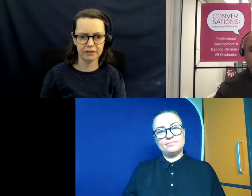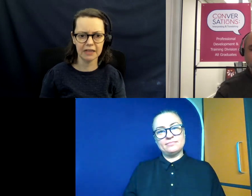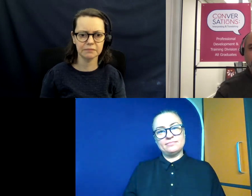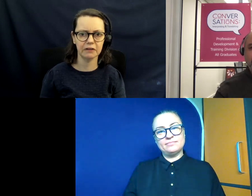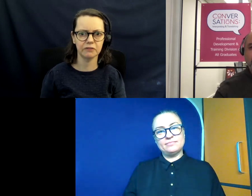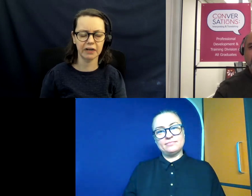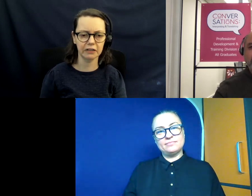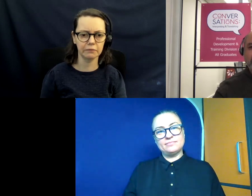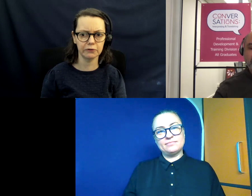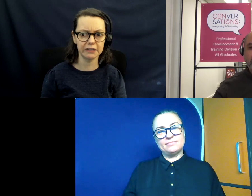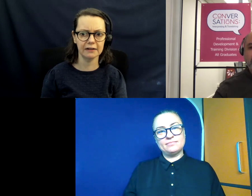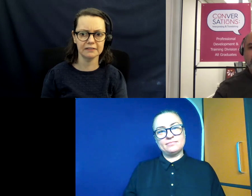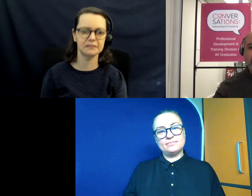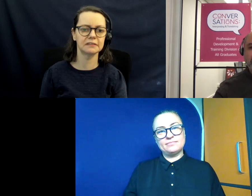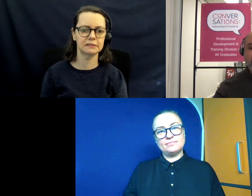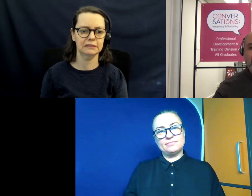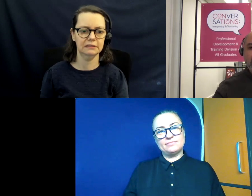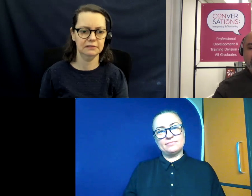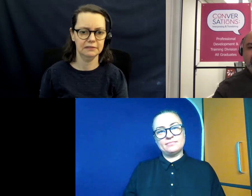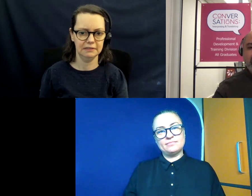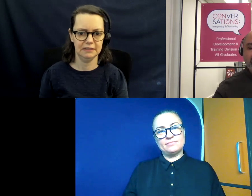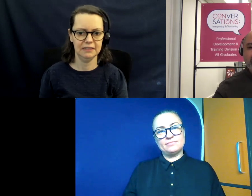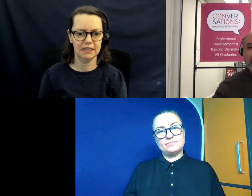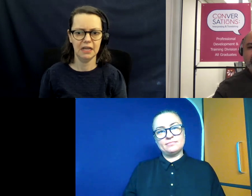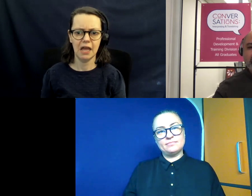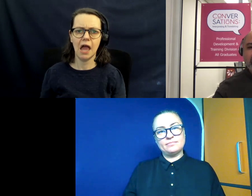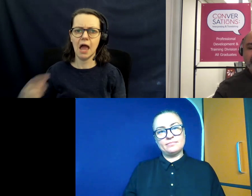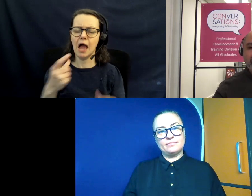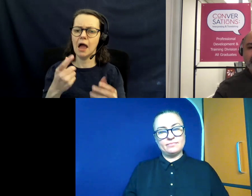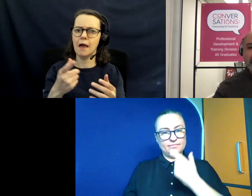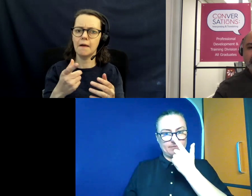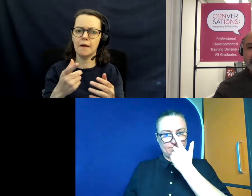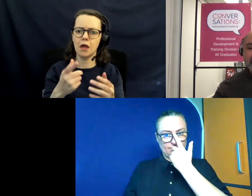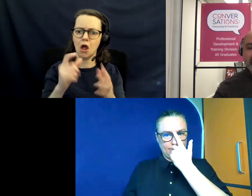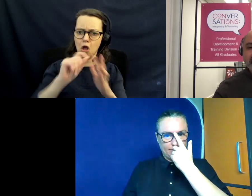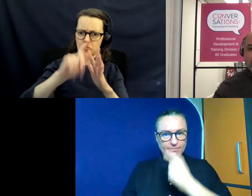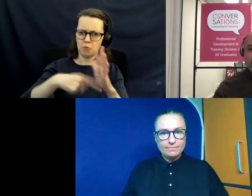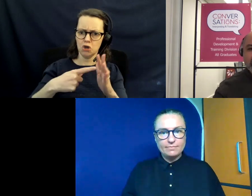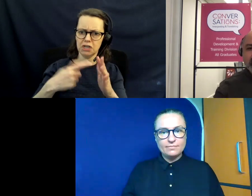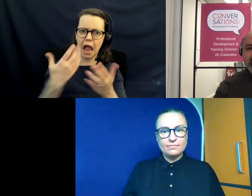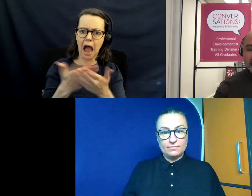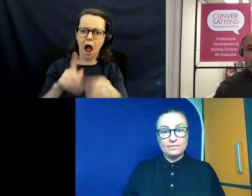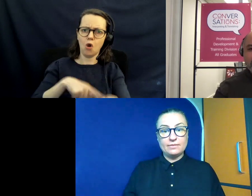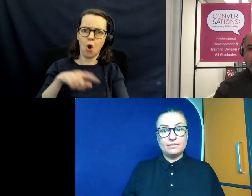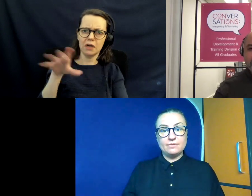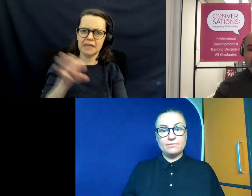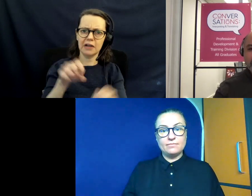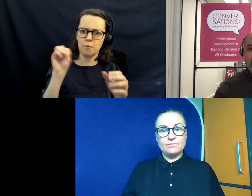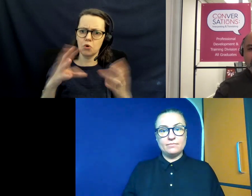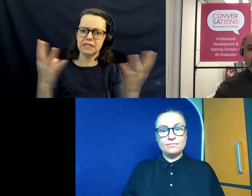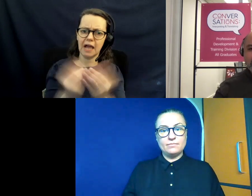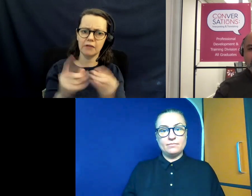have it as a part of a regular broadcast. How long did this project take to put together? Was it always